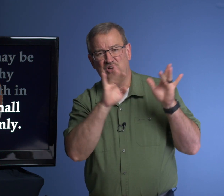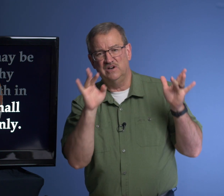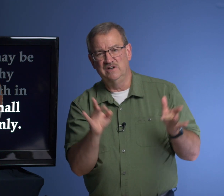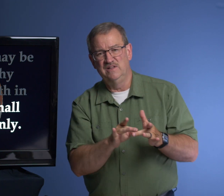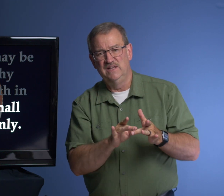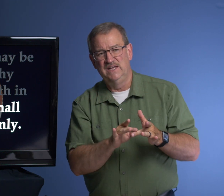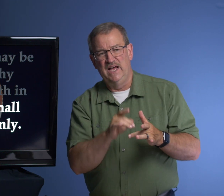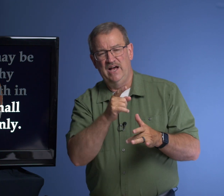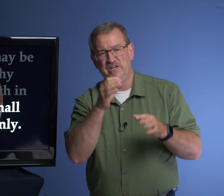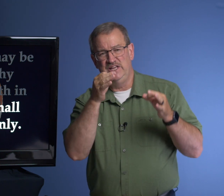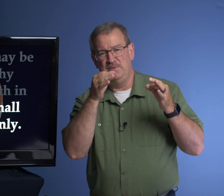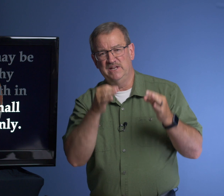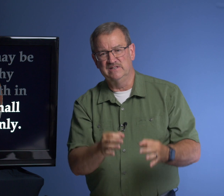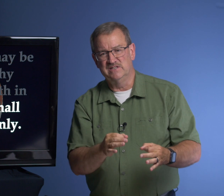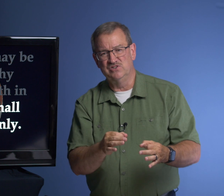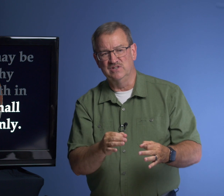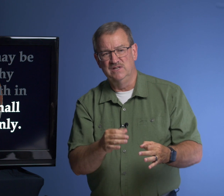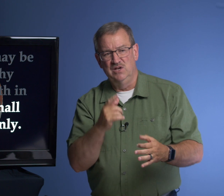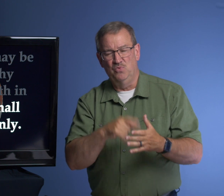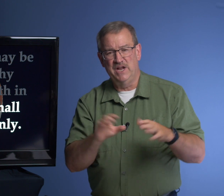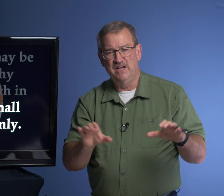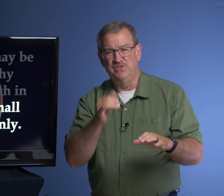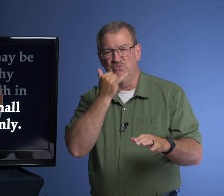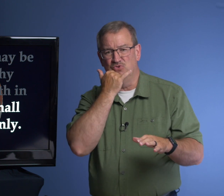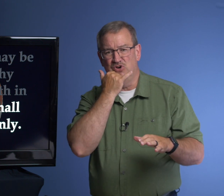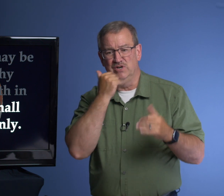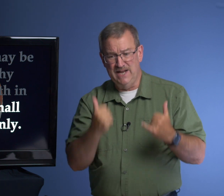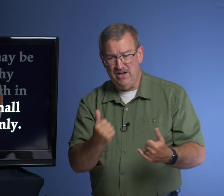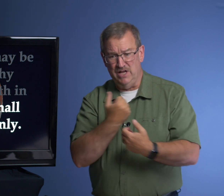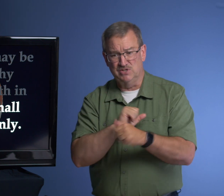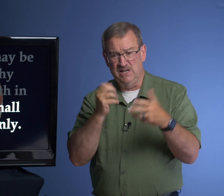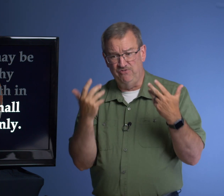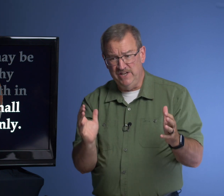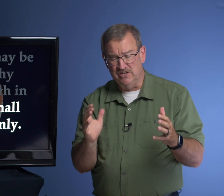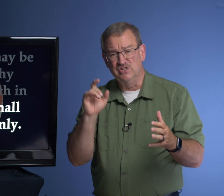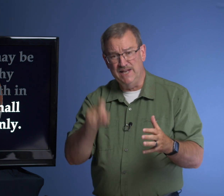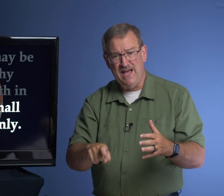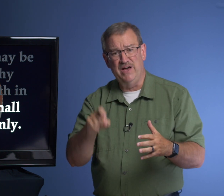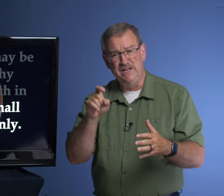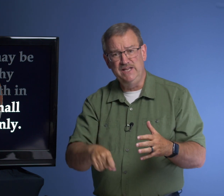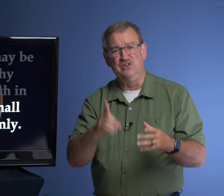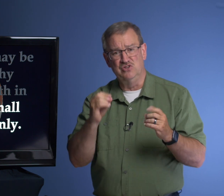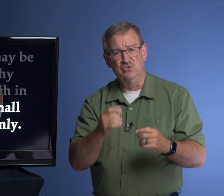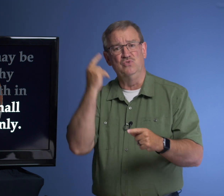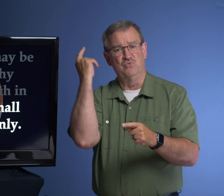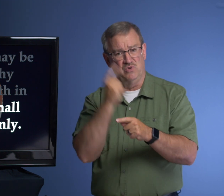heart, how he made a decision. What I have done wrong, now I'm saved, finished, now I need to do